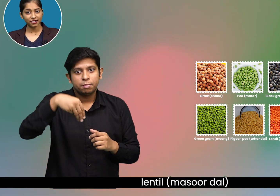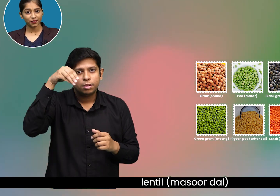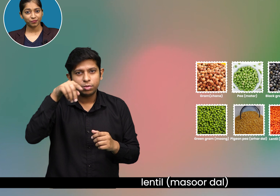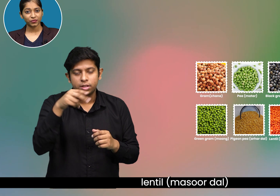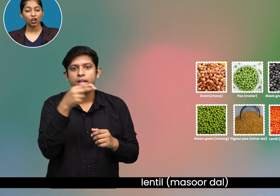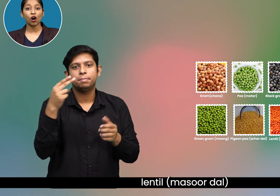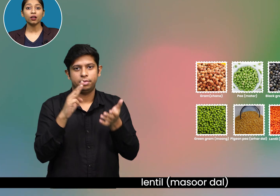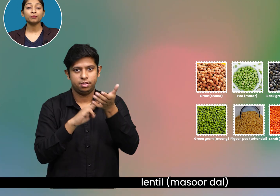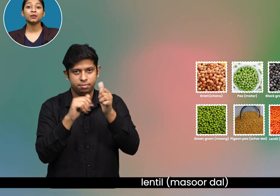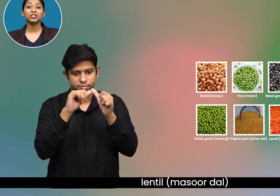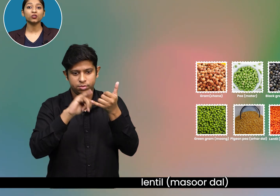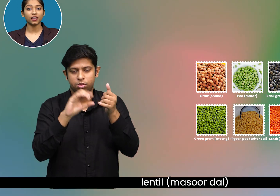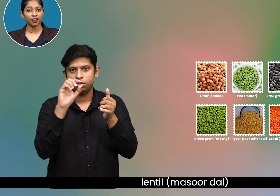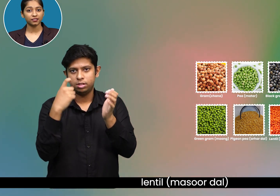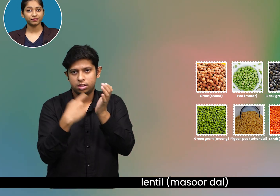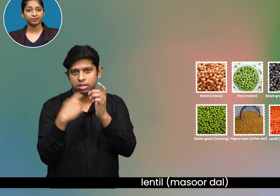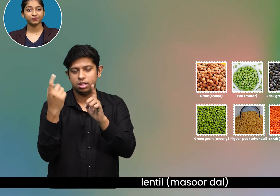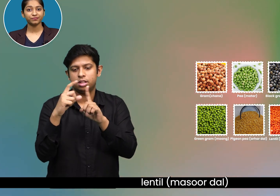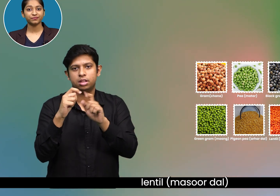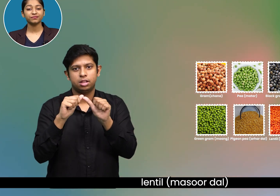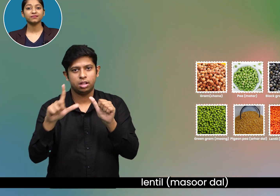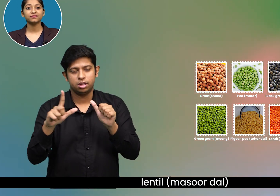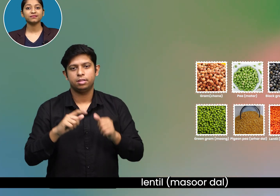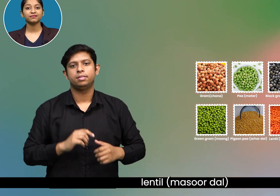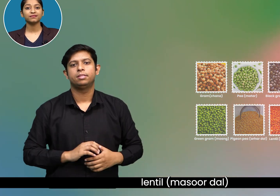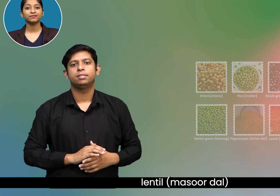lentil or masoor dal,